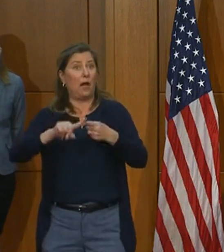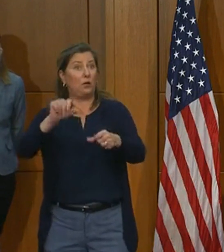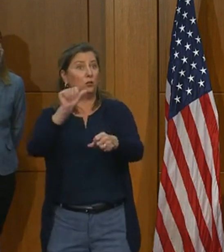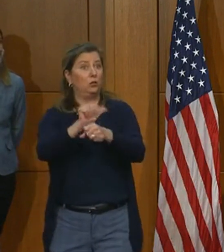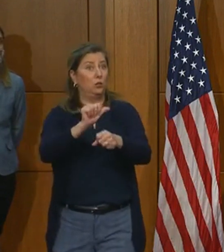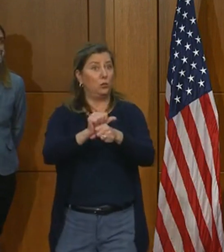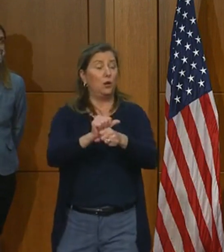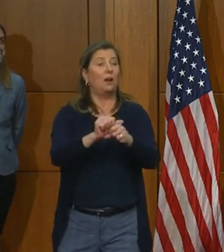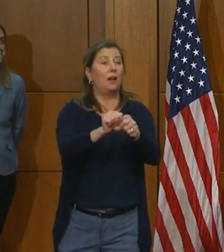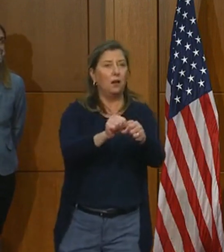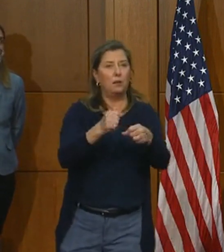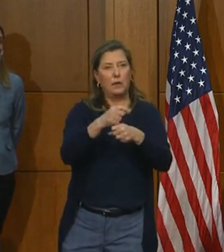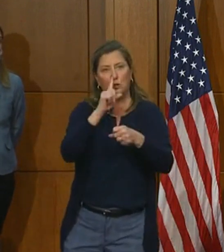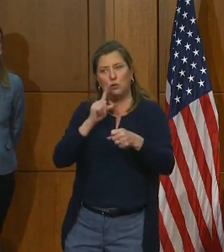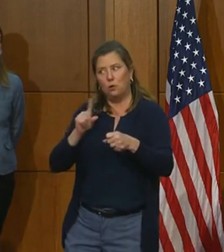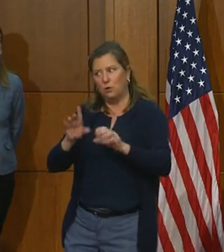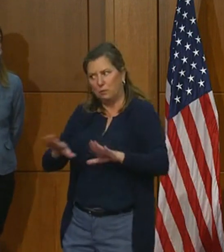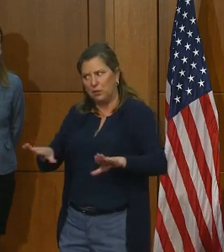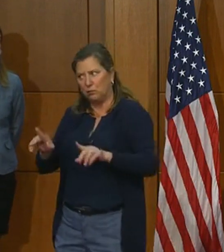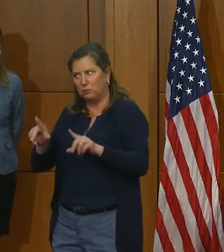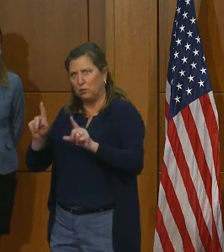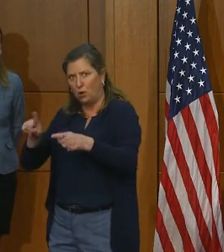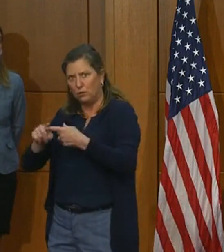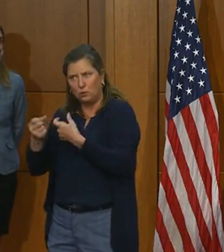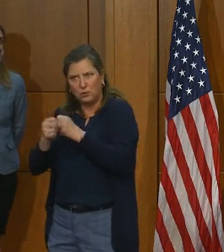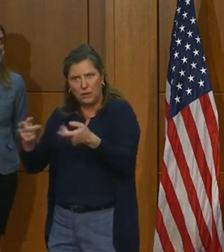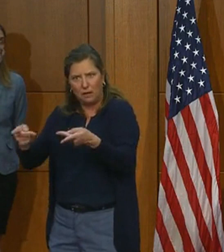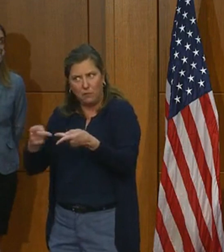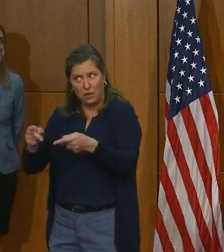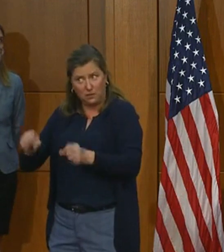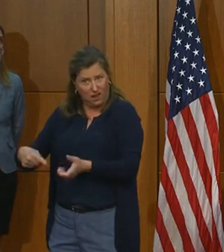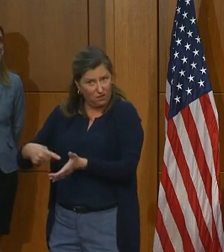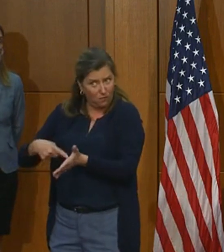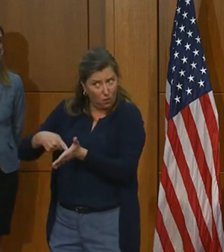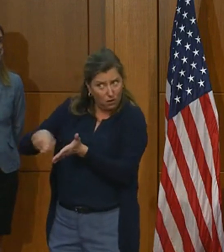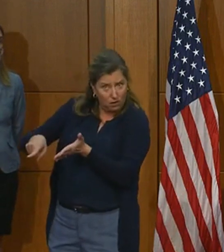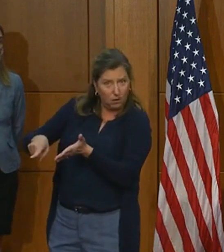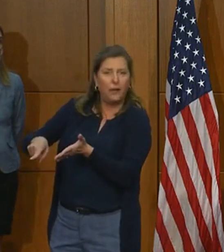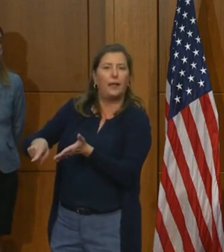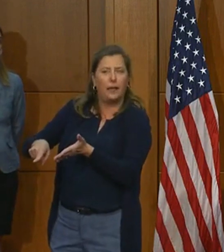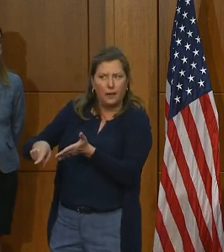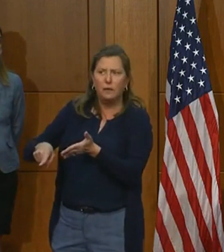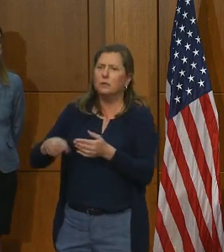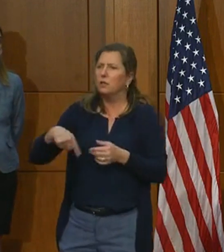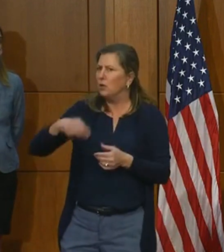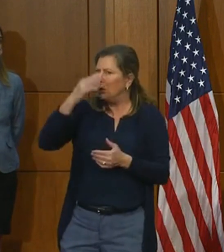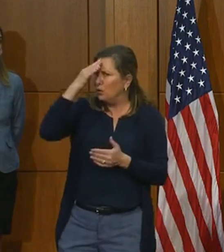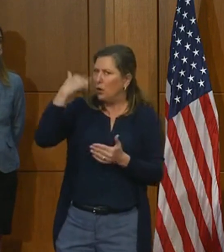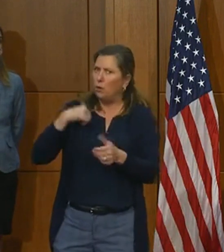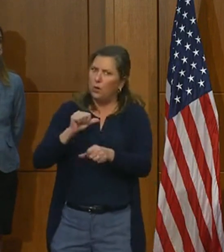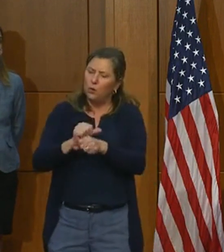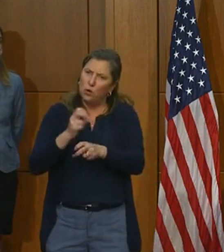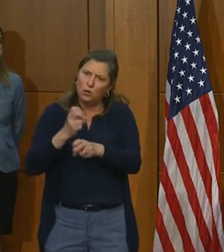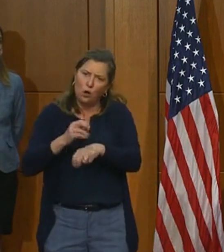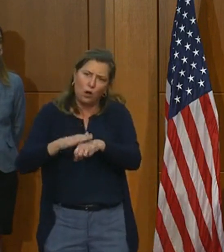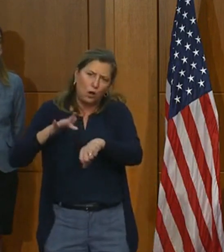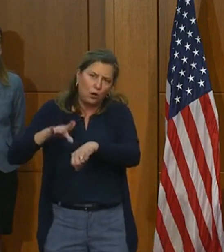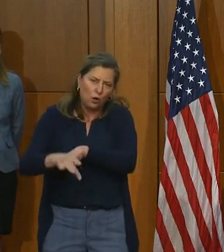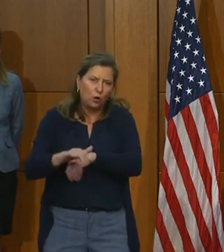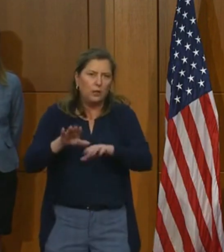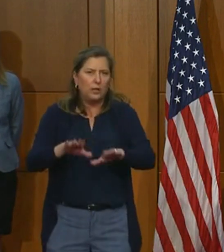that their children have a place that's safe and affordable. We have worked very hard, as you know, on early childhood